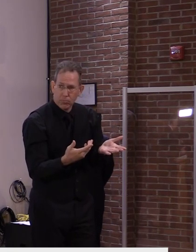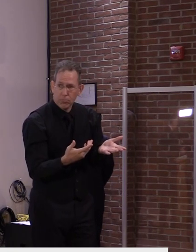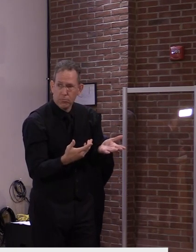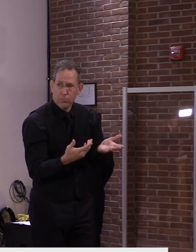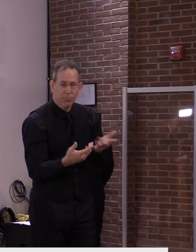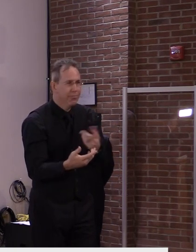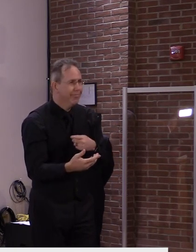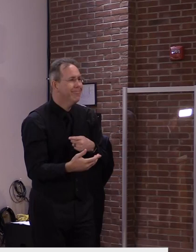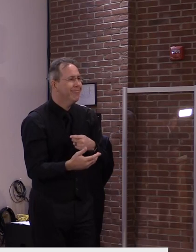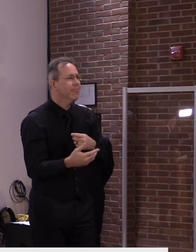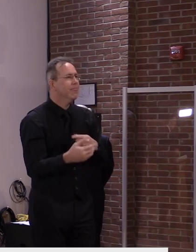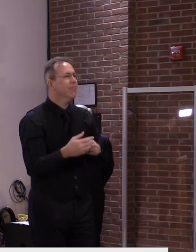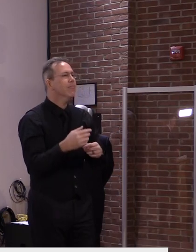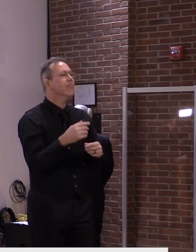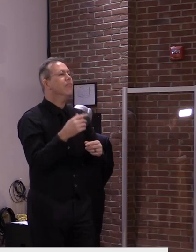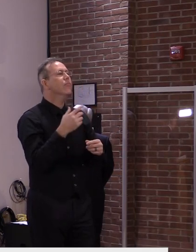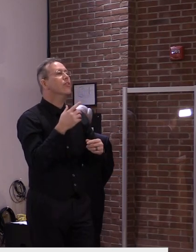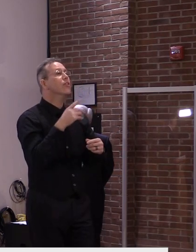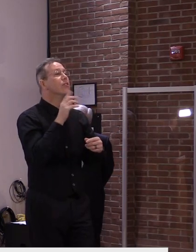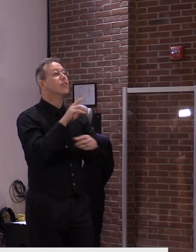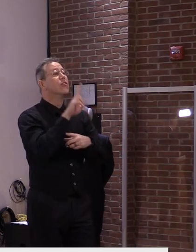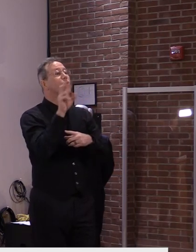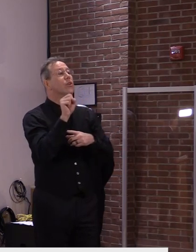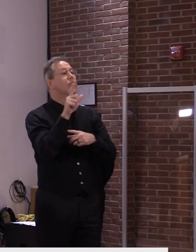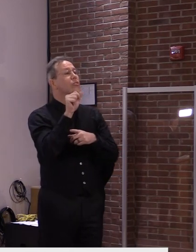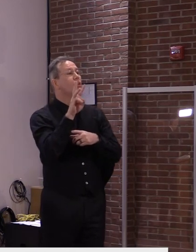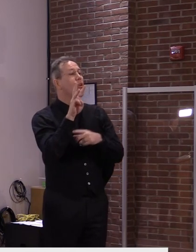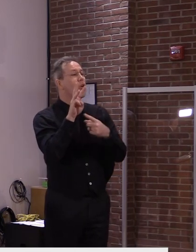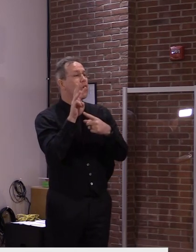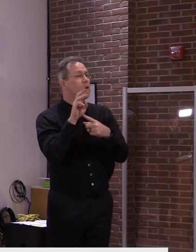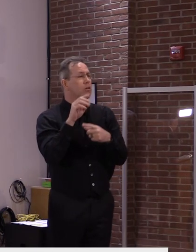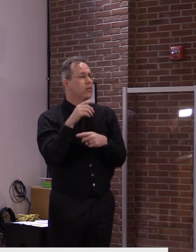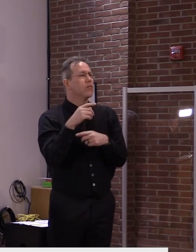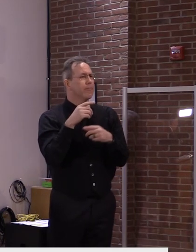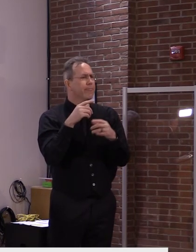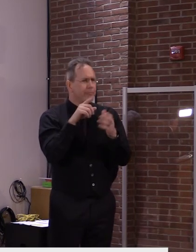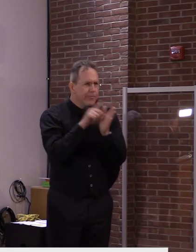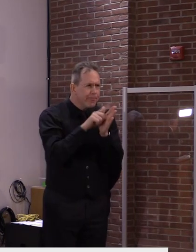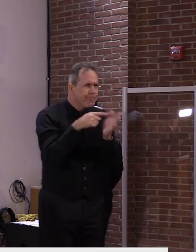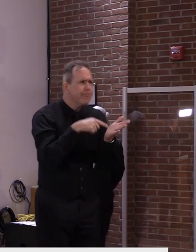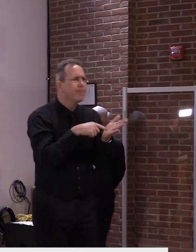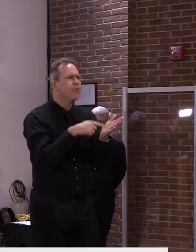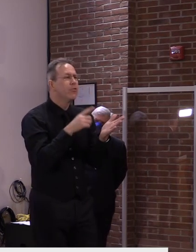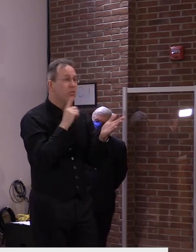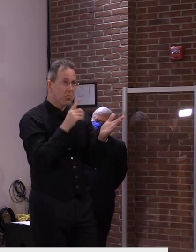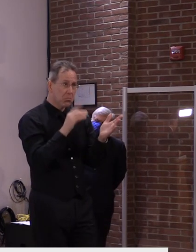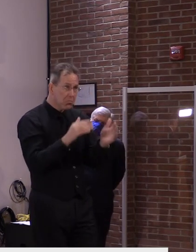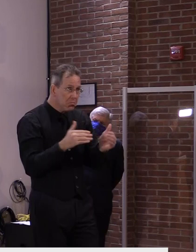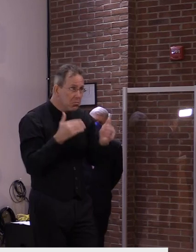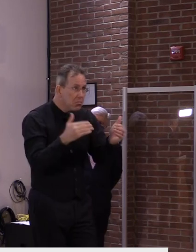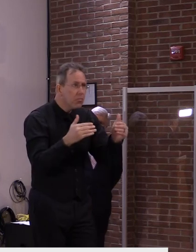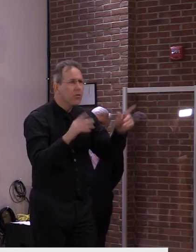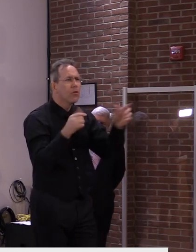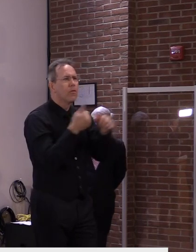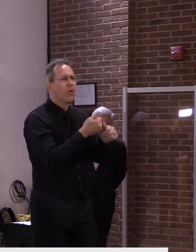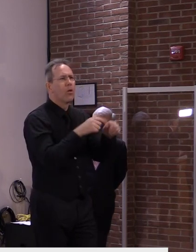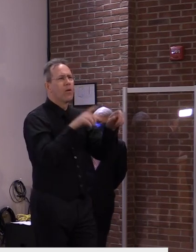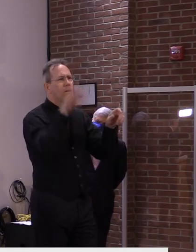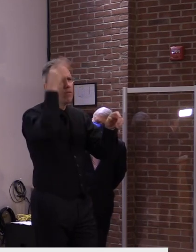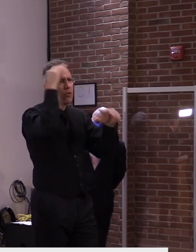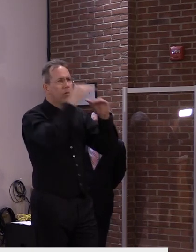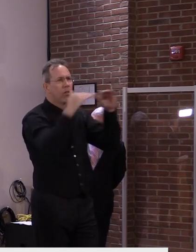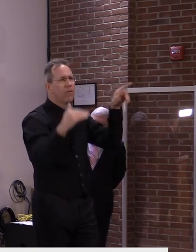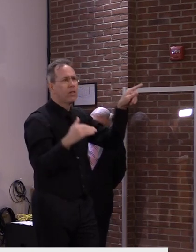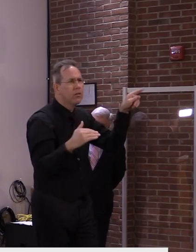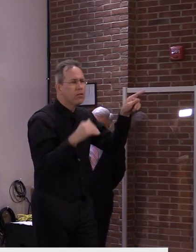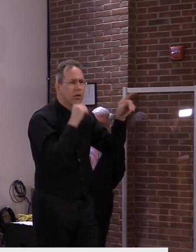U.S. Attorney Nolan as well moved forward on with a federal prosecution and was successful there. And I know